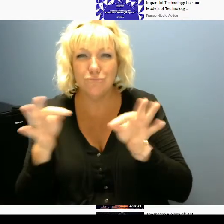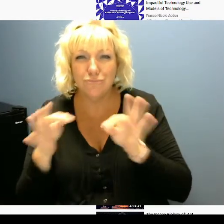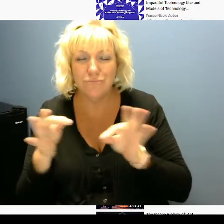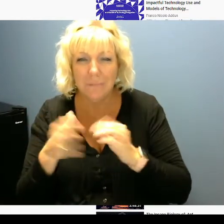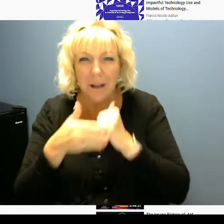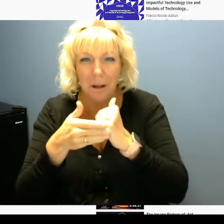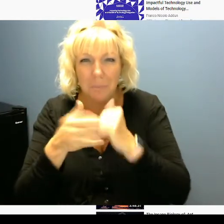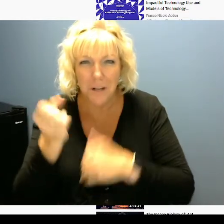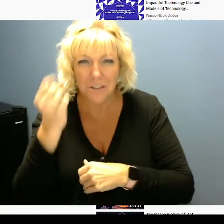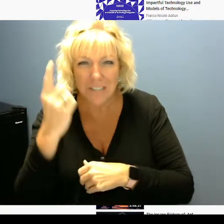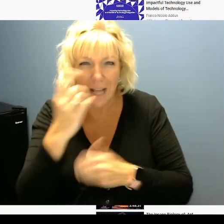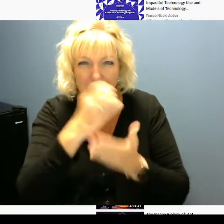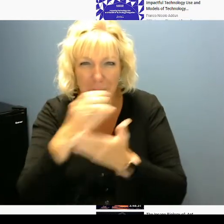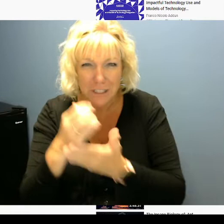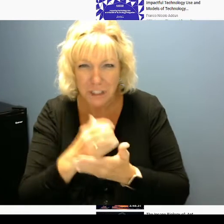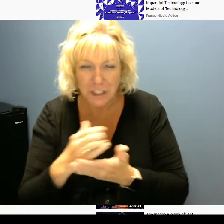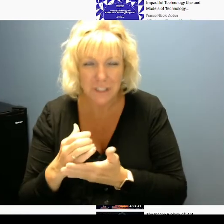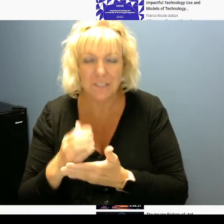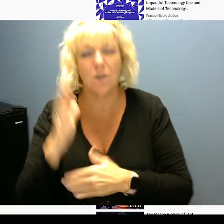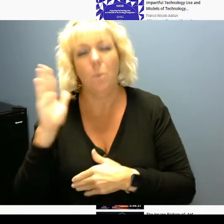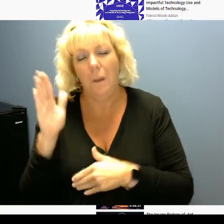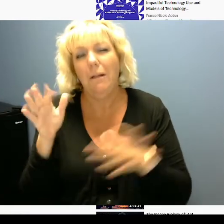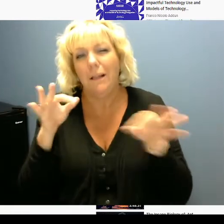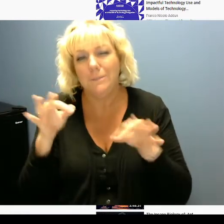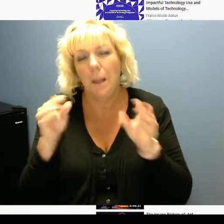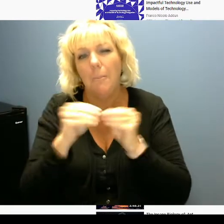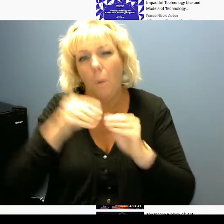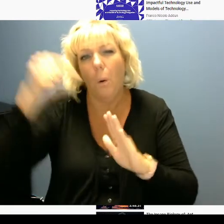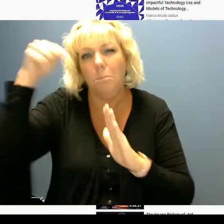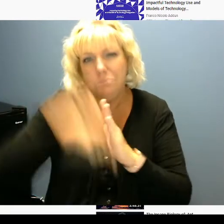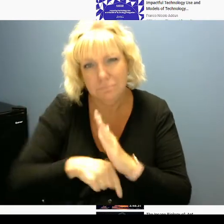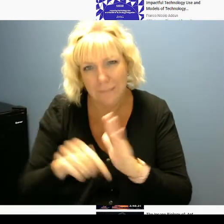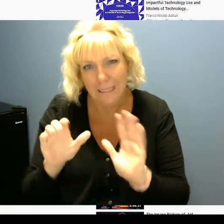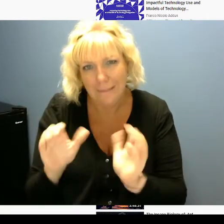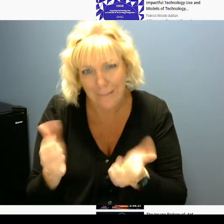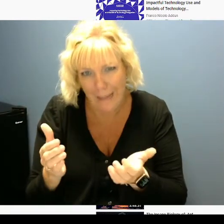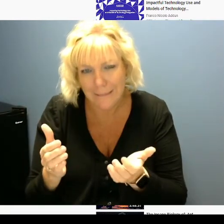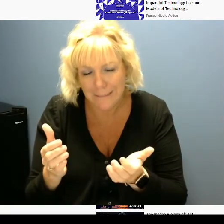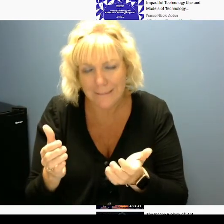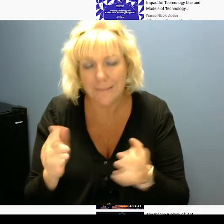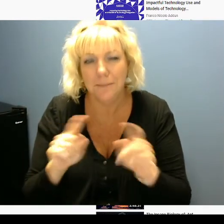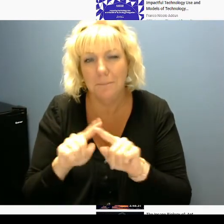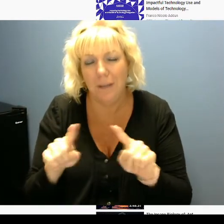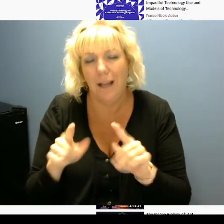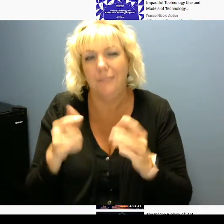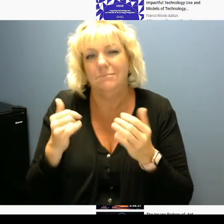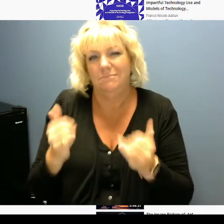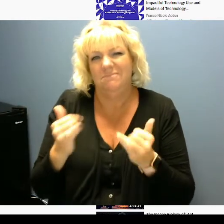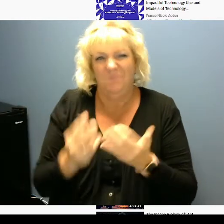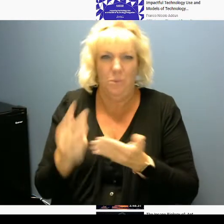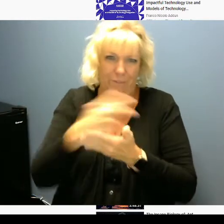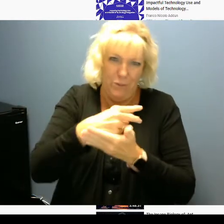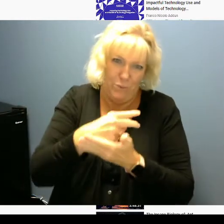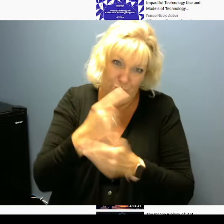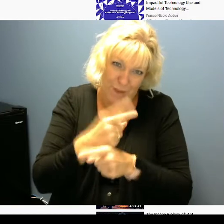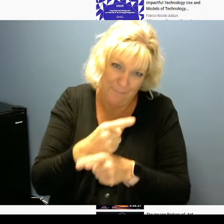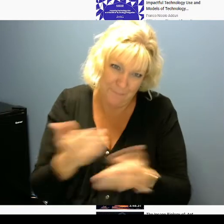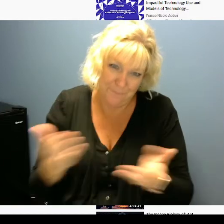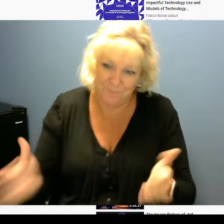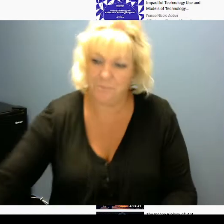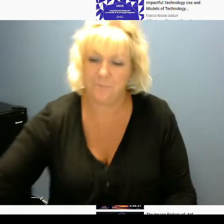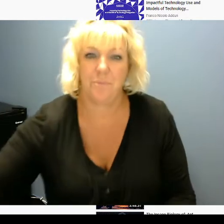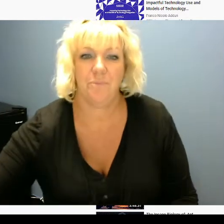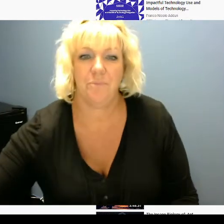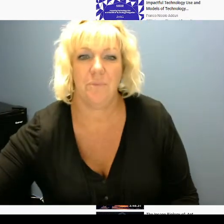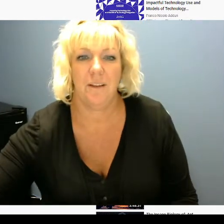Usually we'd talk this over in class and we'd come to these conclusions together, but this is what it is. So the first